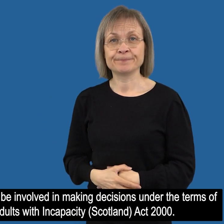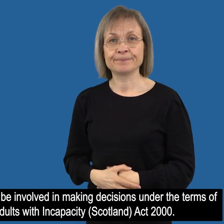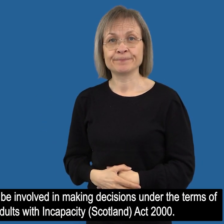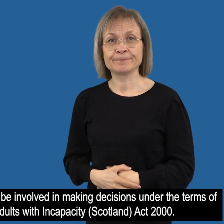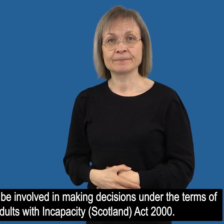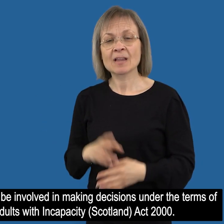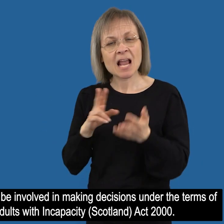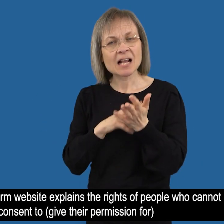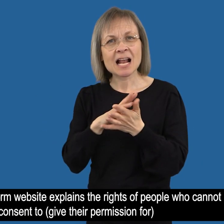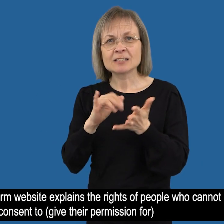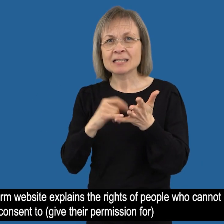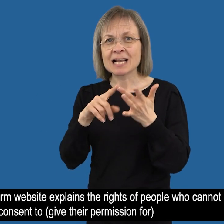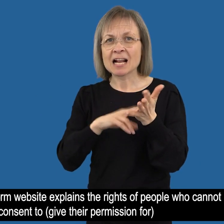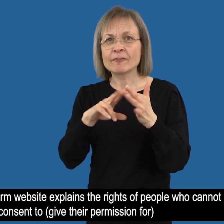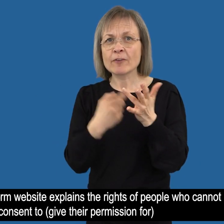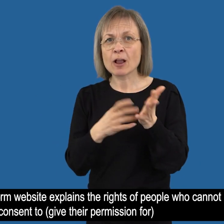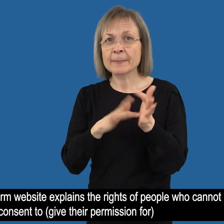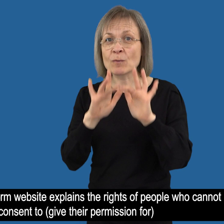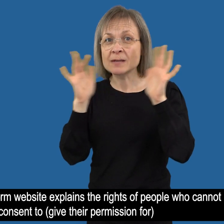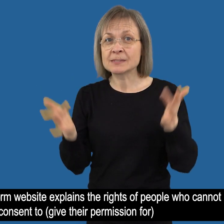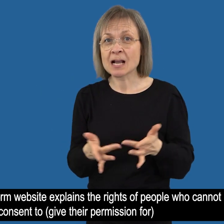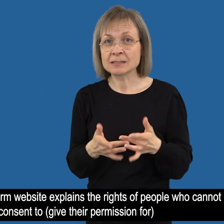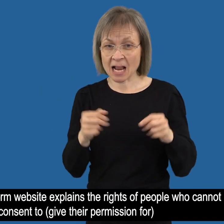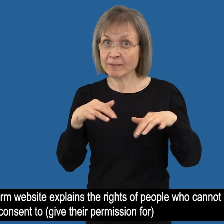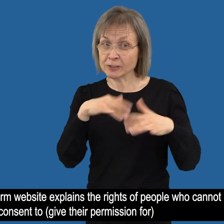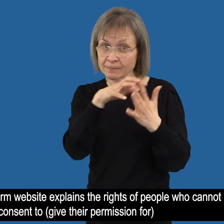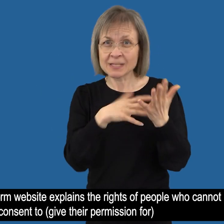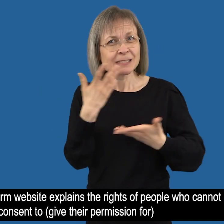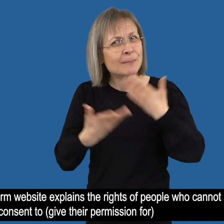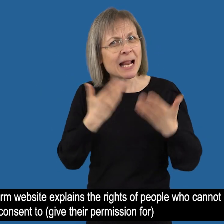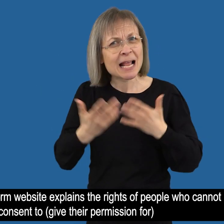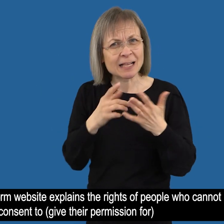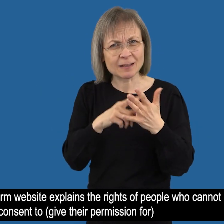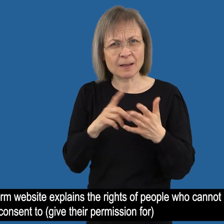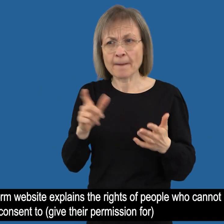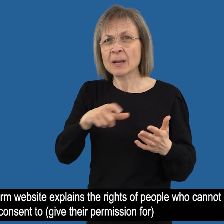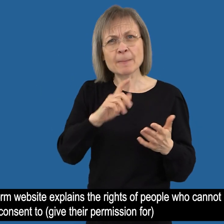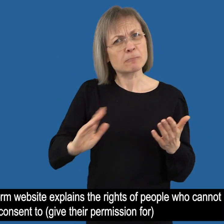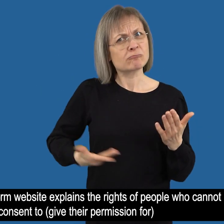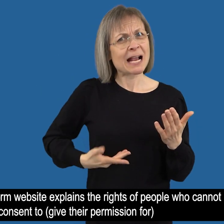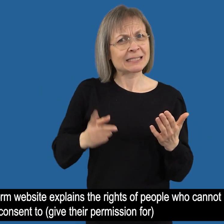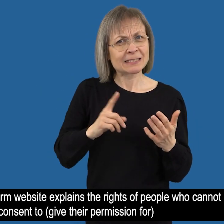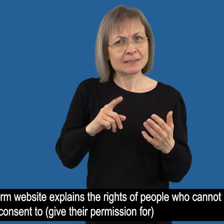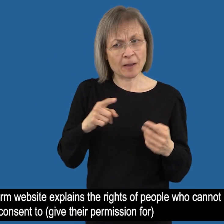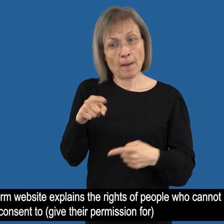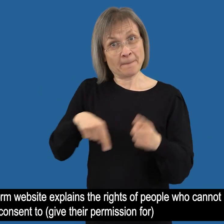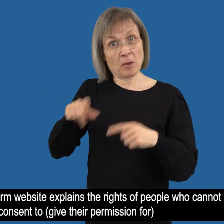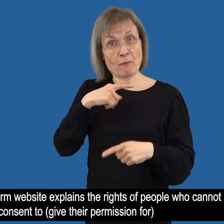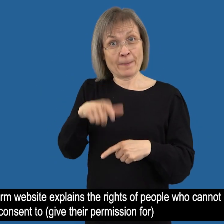The NHS Inform website explains the rights of people who cannot consent to, give their permission for, medical treatment and the